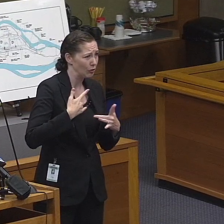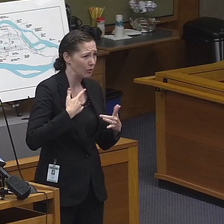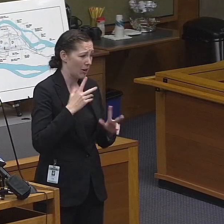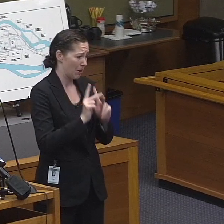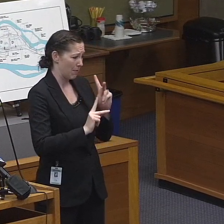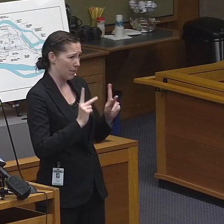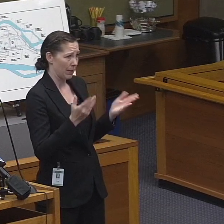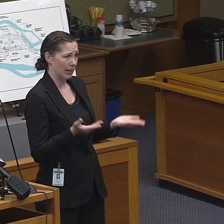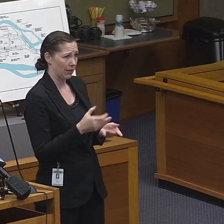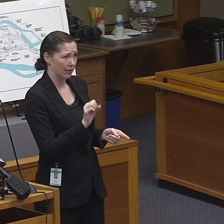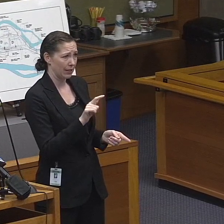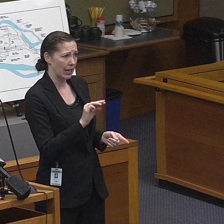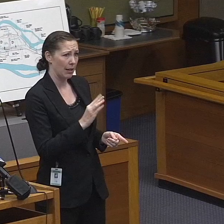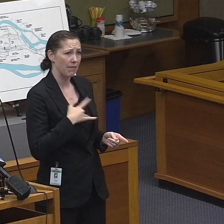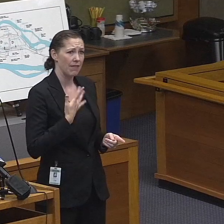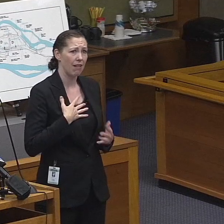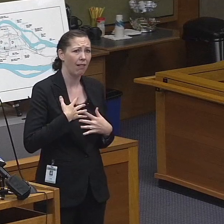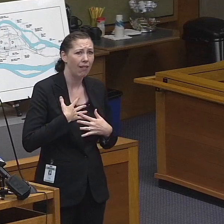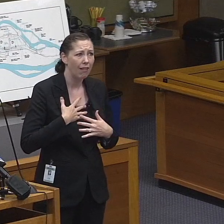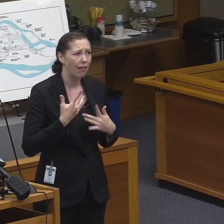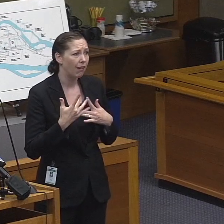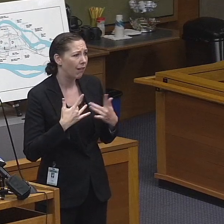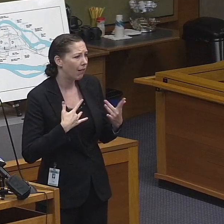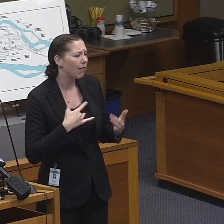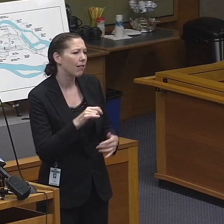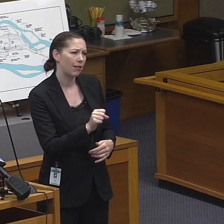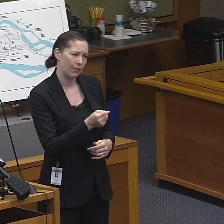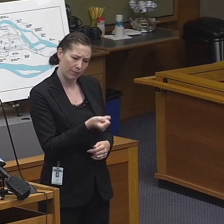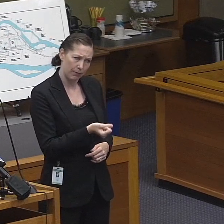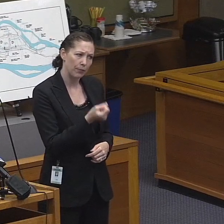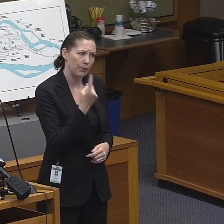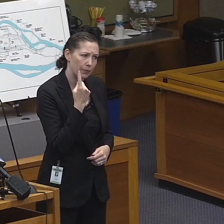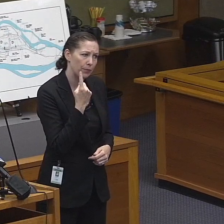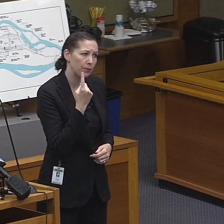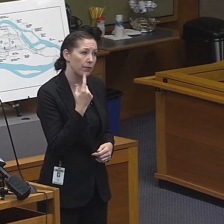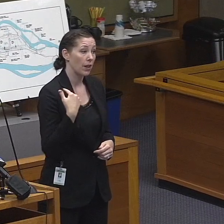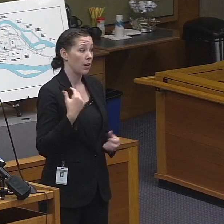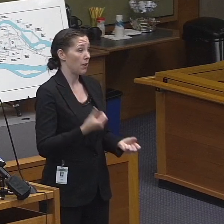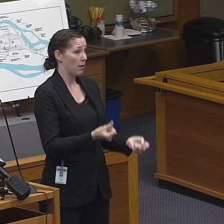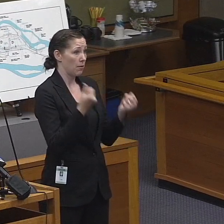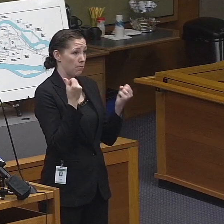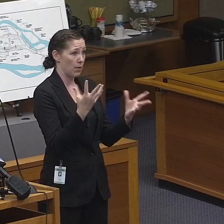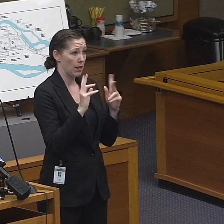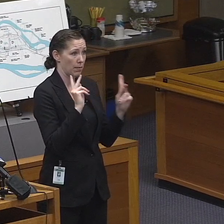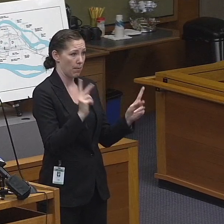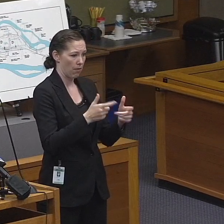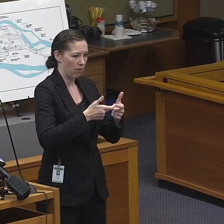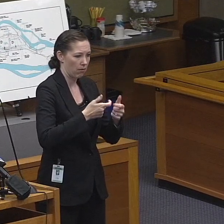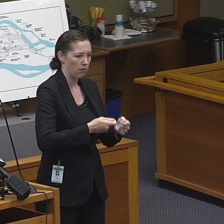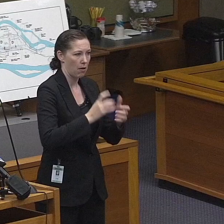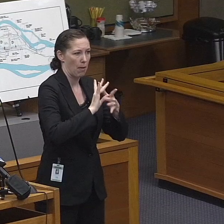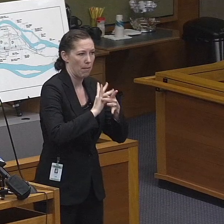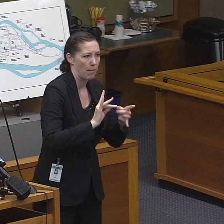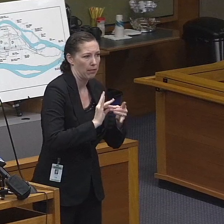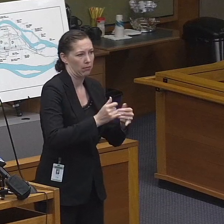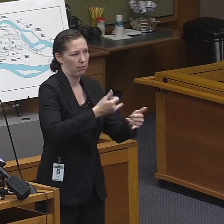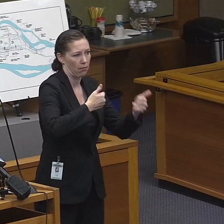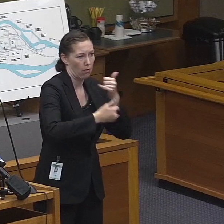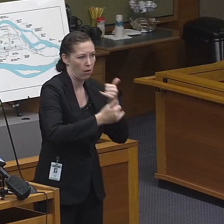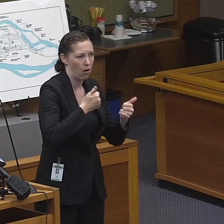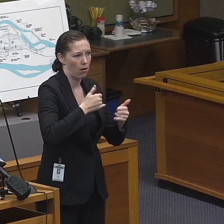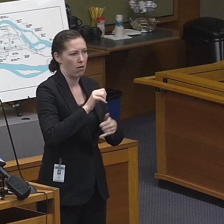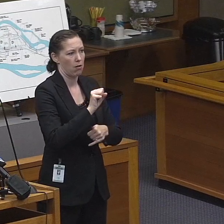residents and water customers. We received considerable feedback through social media, through phone calls, that